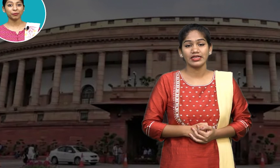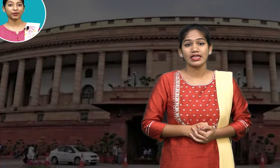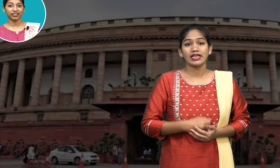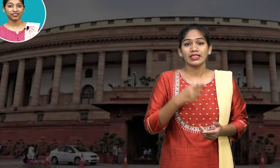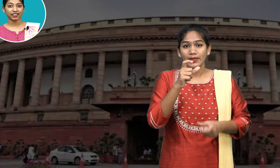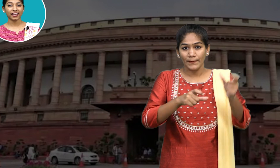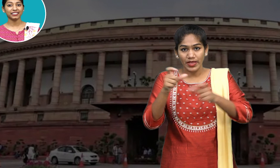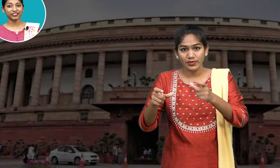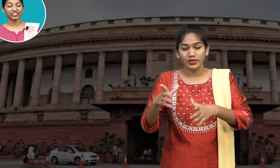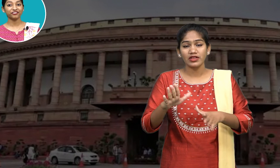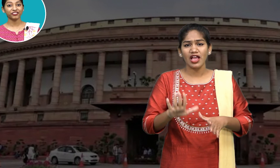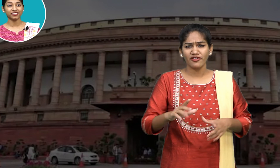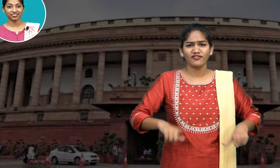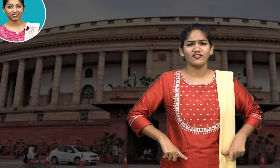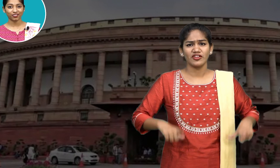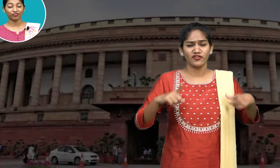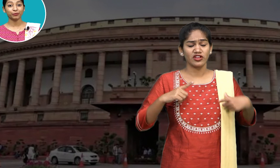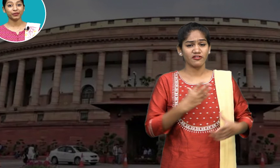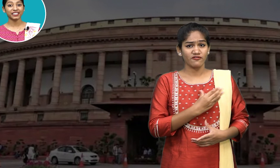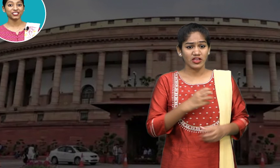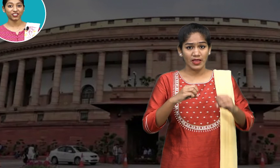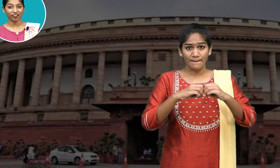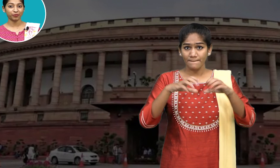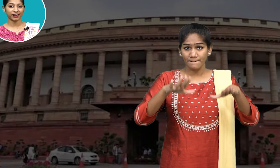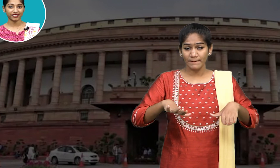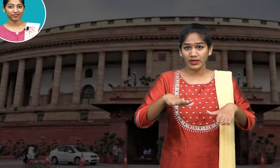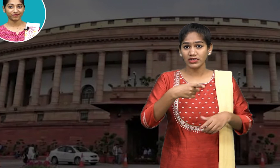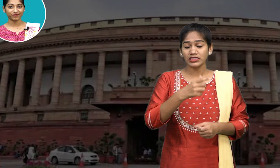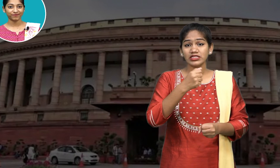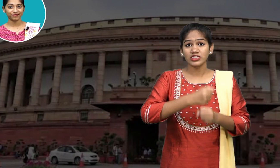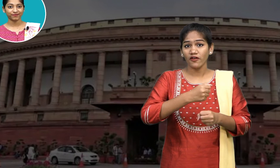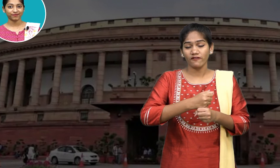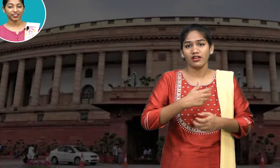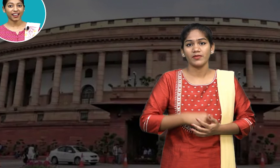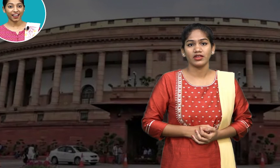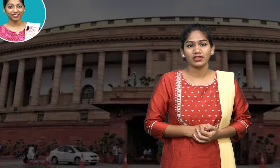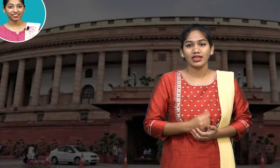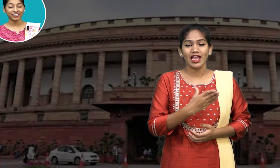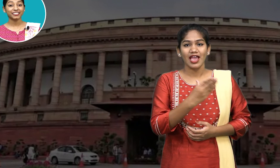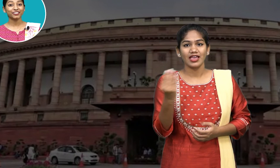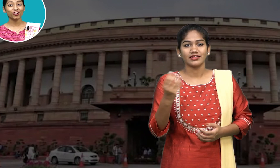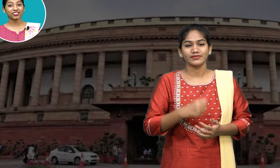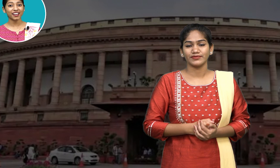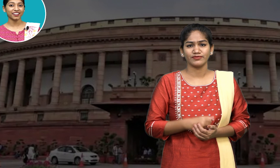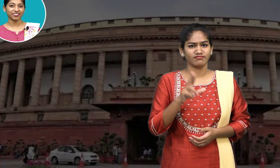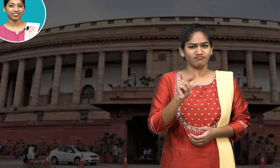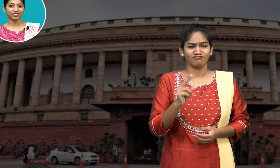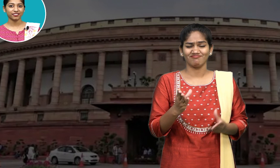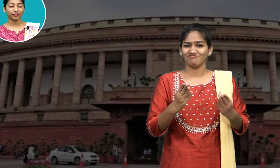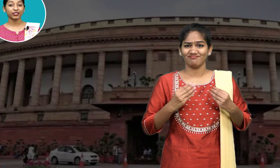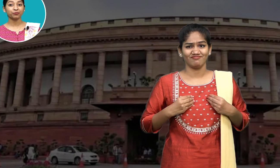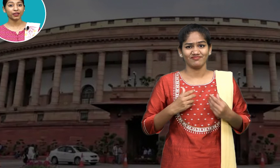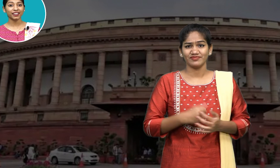the people had lived in fear of the British government and did not